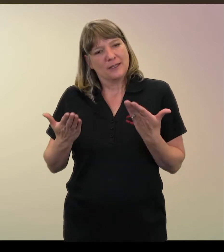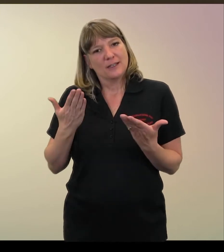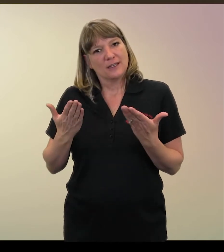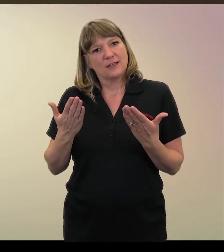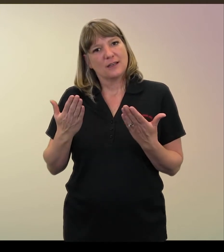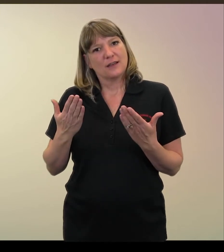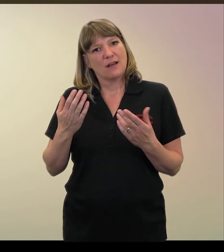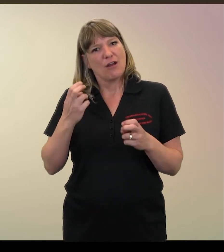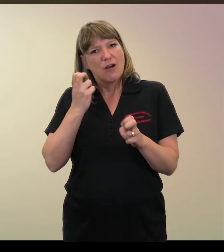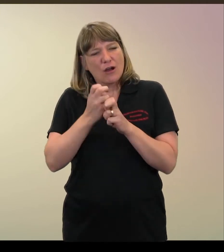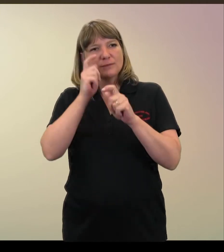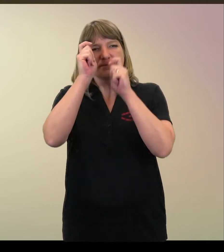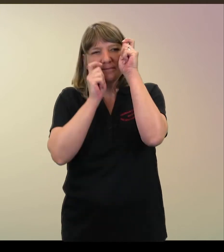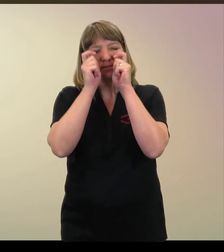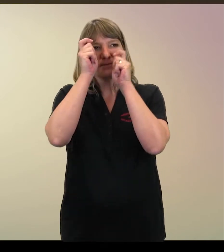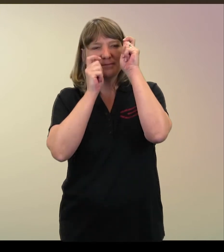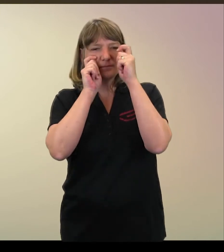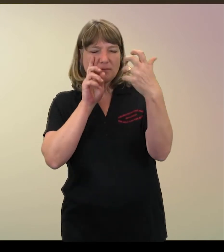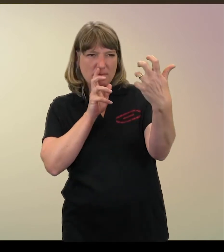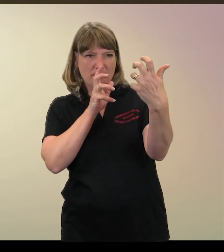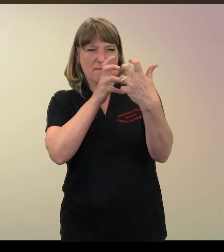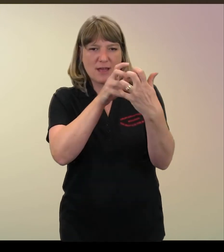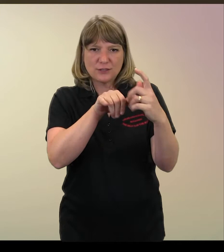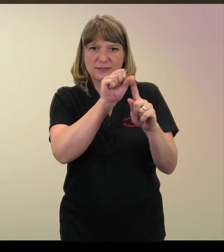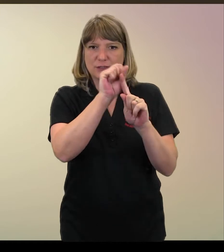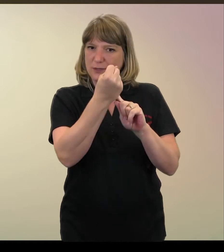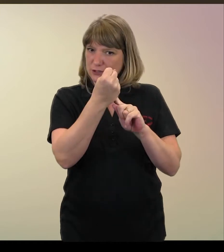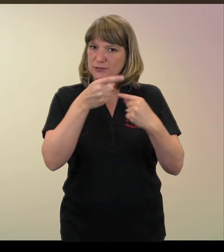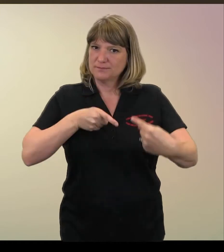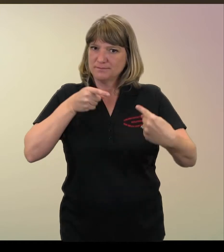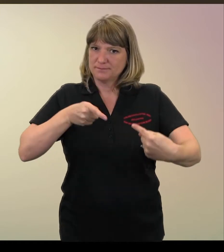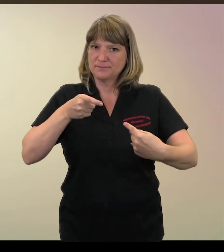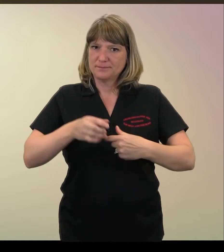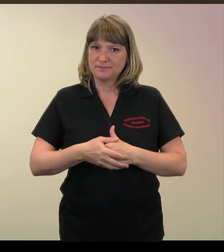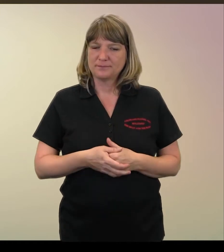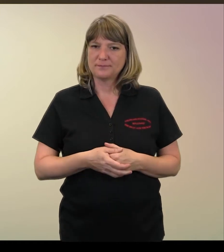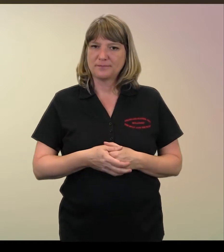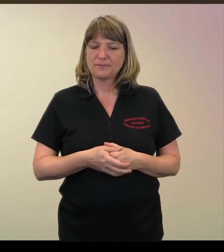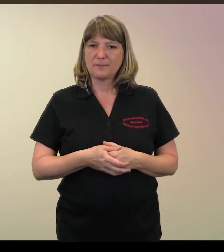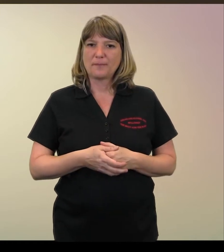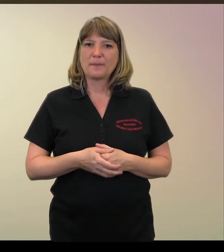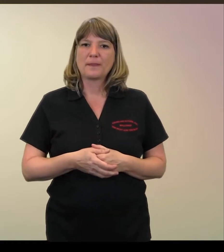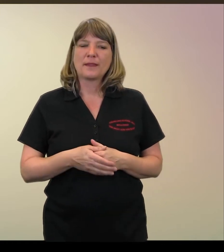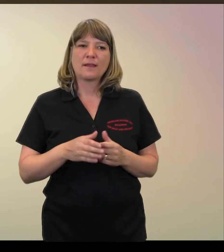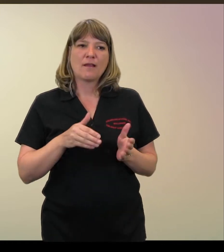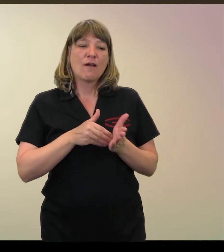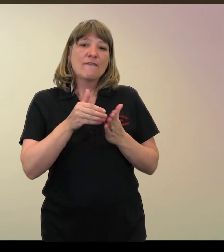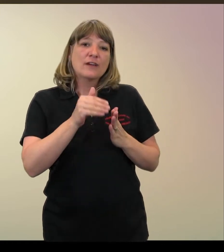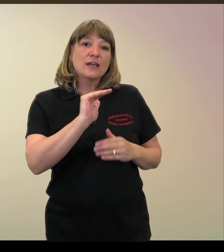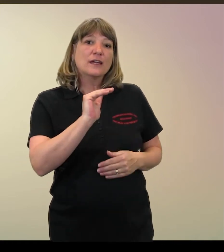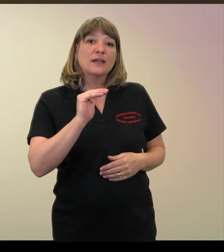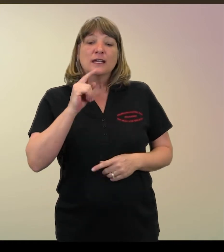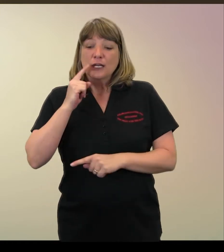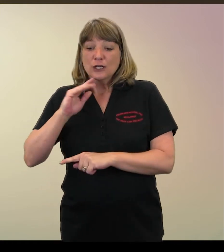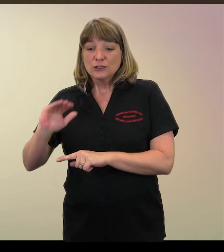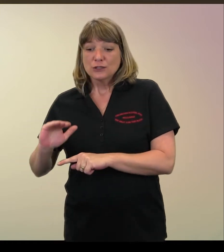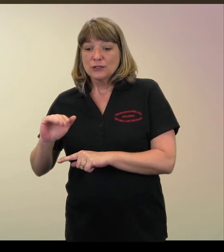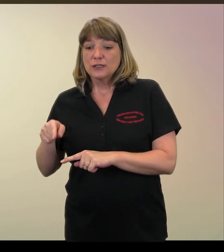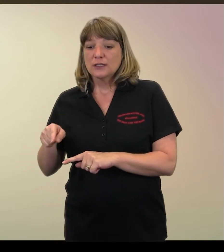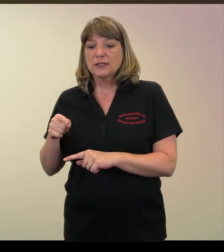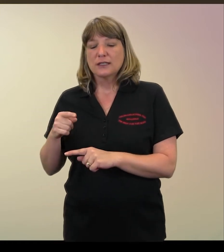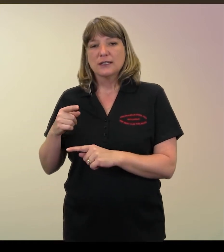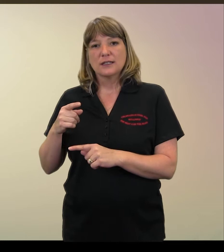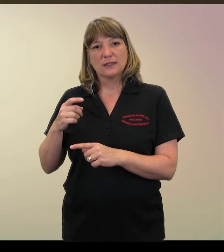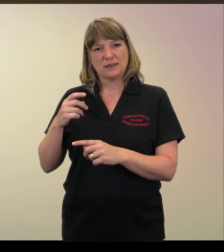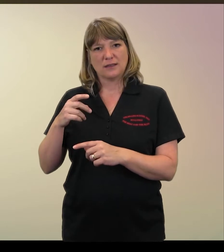may have difficulty using those facial expressions and matching the situation. Oftentimes you'll see hearing children with autism who